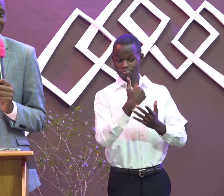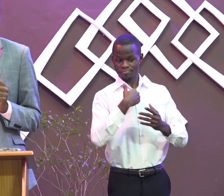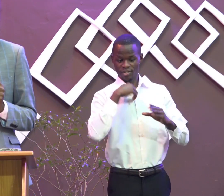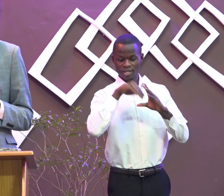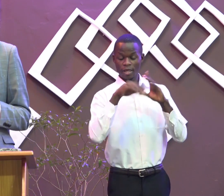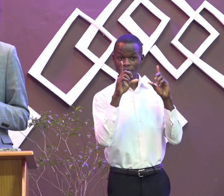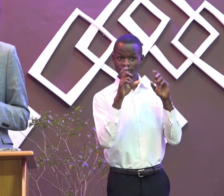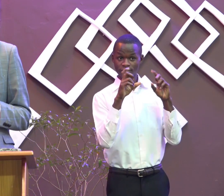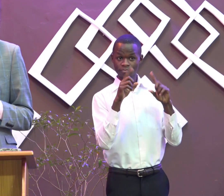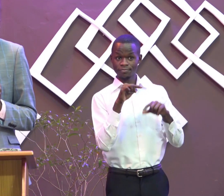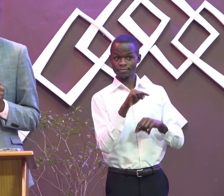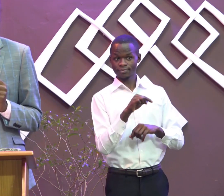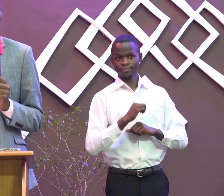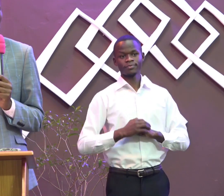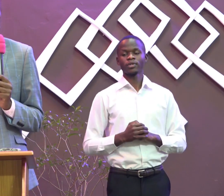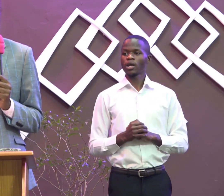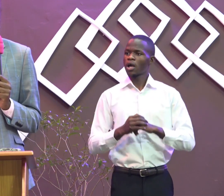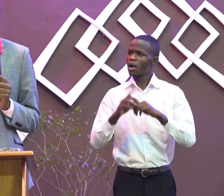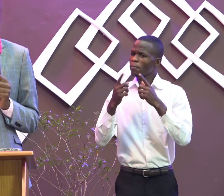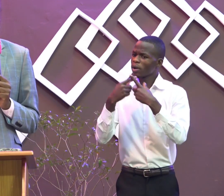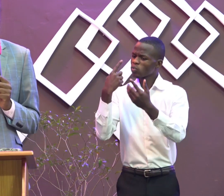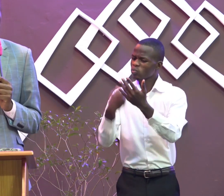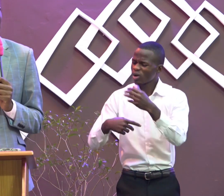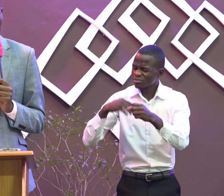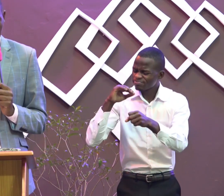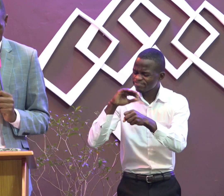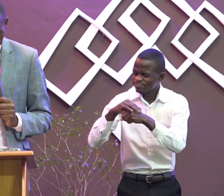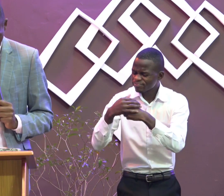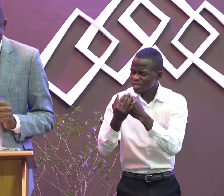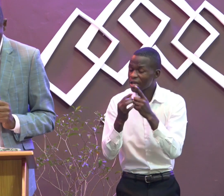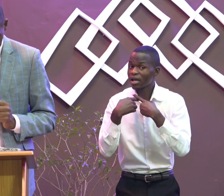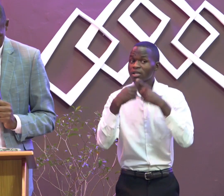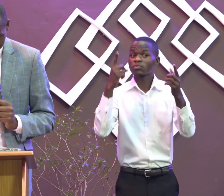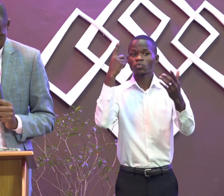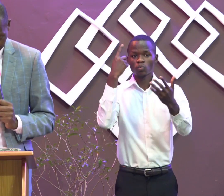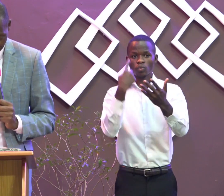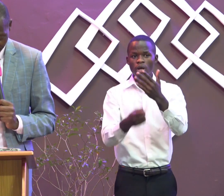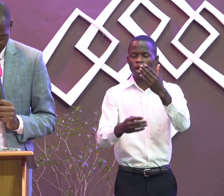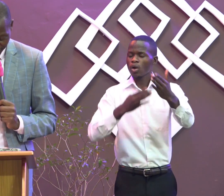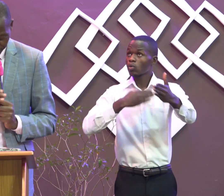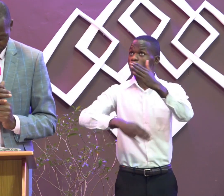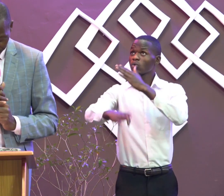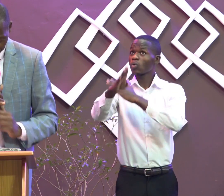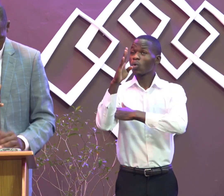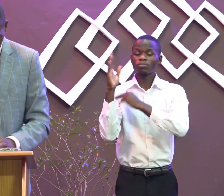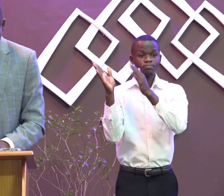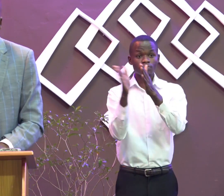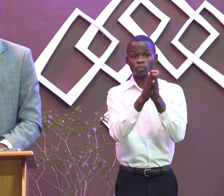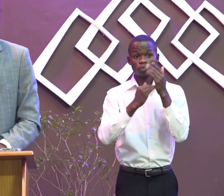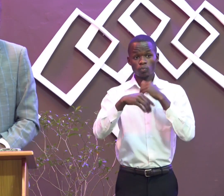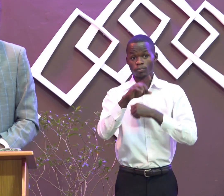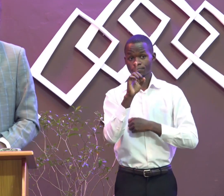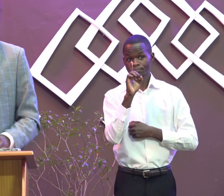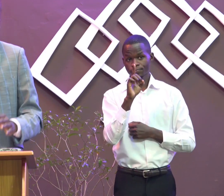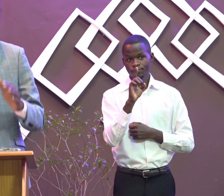look at them, you cannot believe that it is us. Nechikolenja ulukasitoka tonda abera nawe. But what makes a difference is the presence of God upon